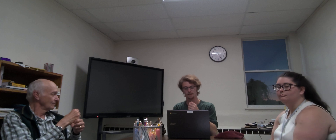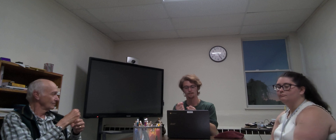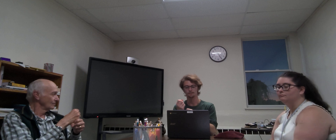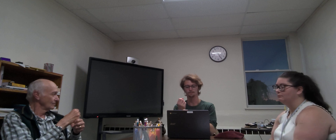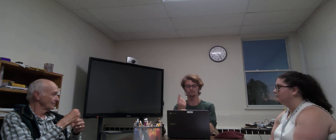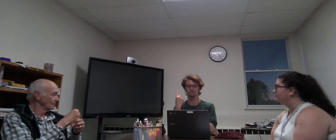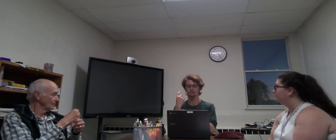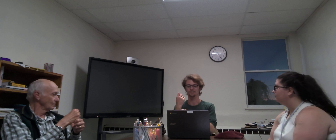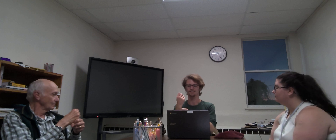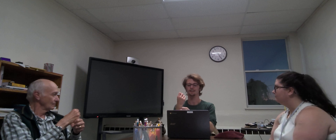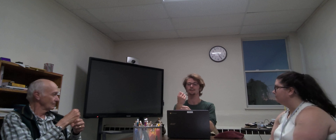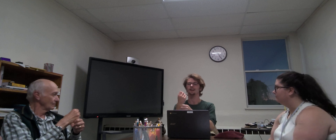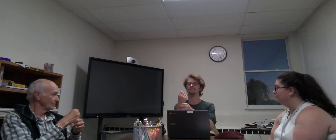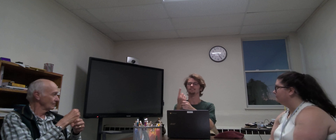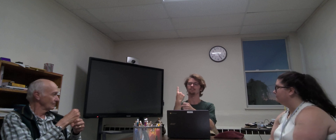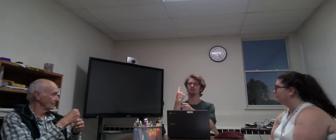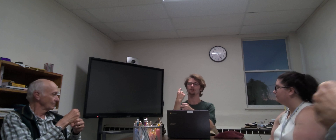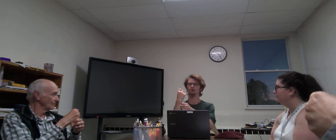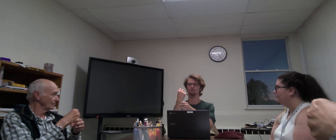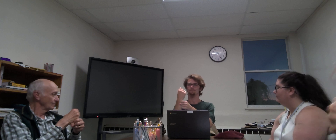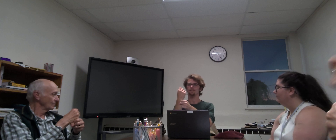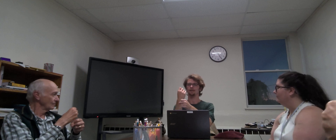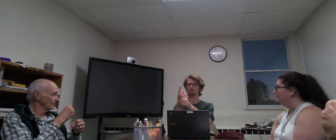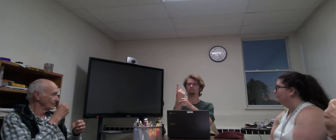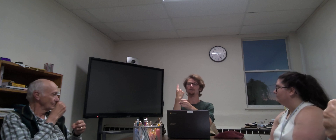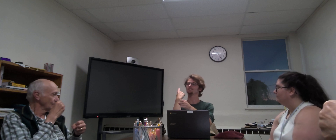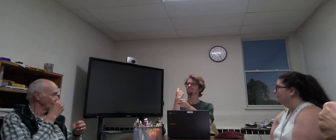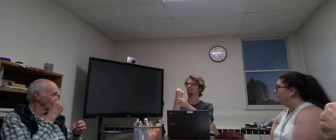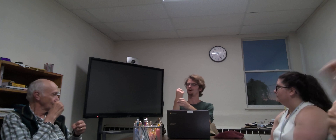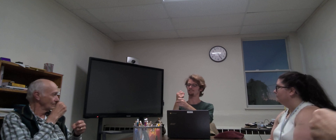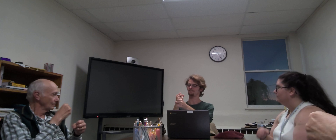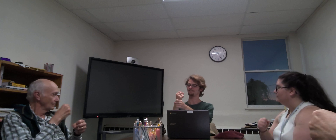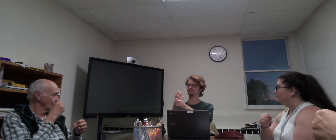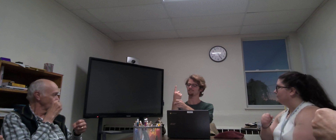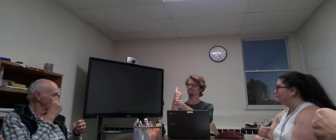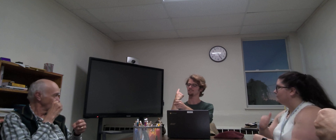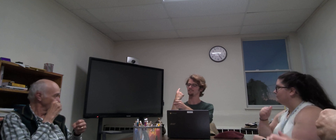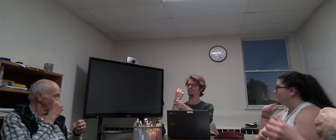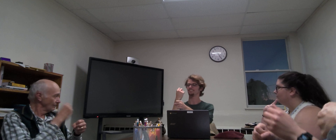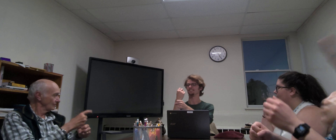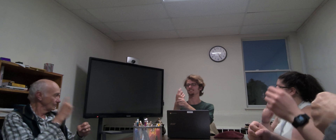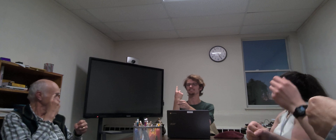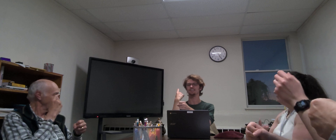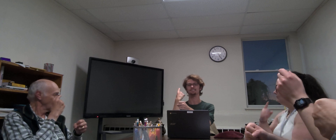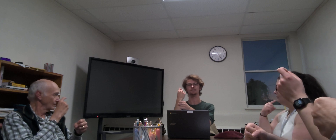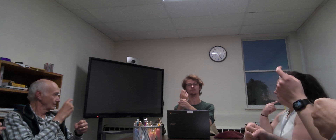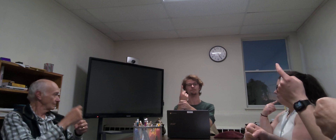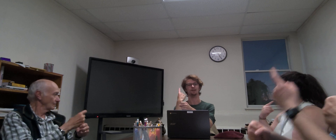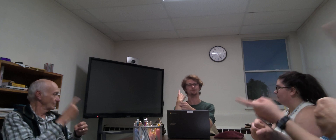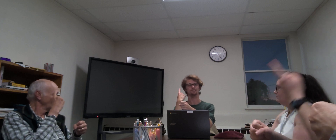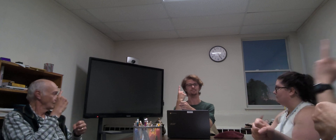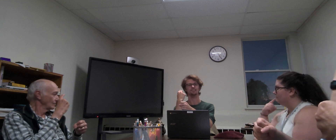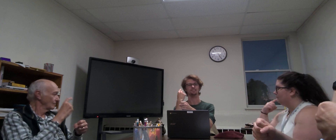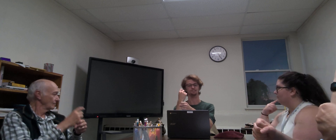This one's a little weird. A year ago, it bounces off of that year sign and goes backwards. A year